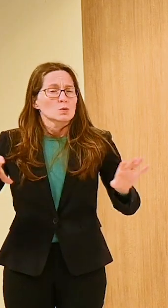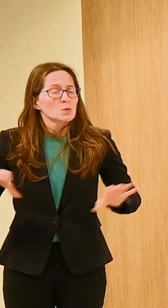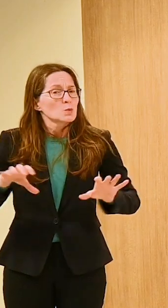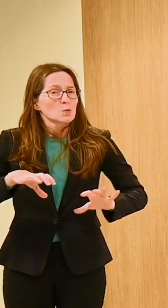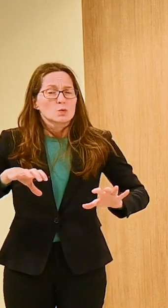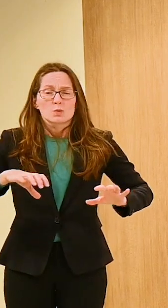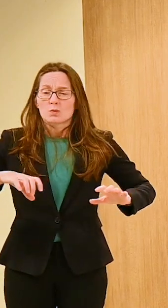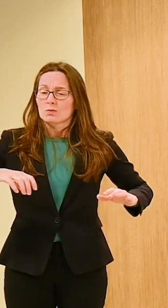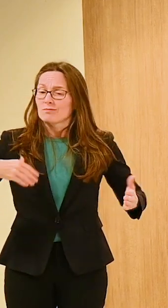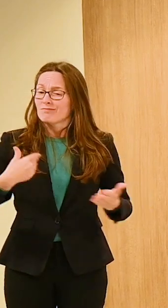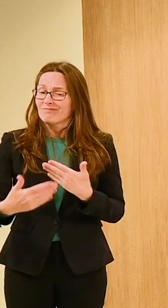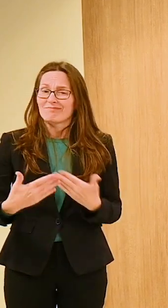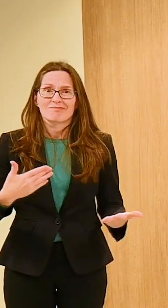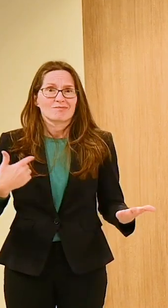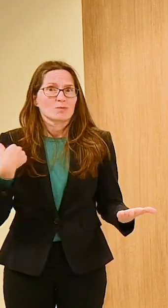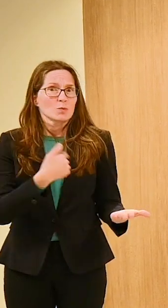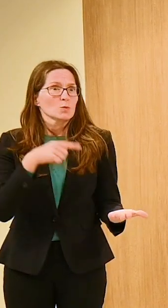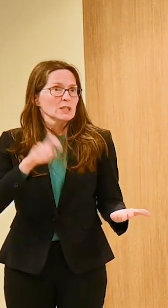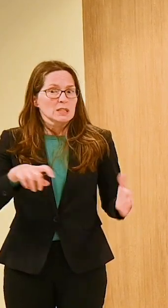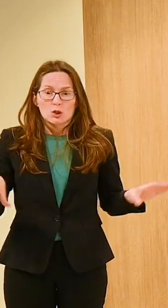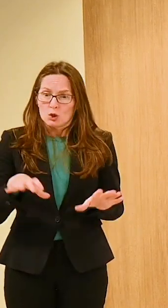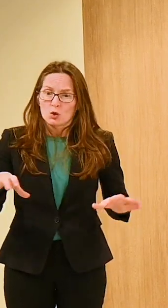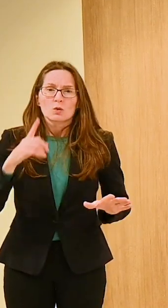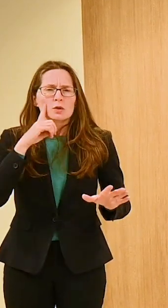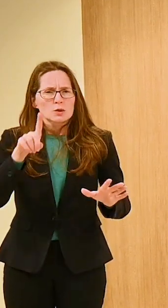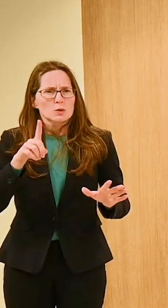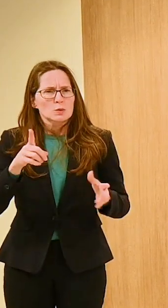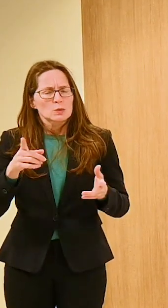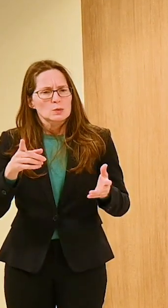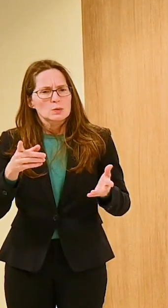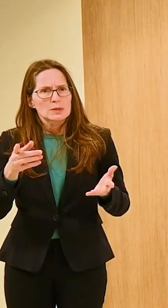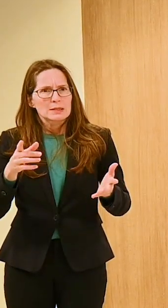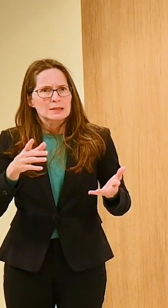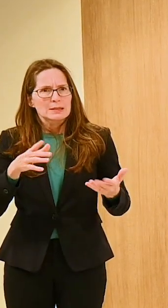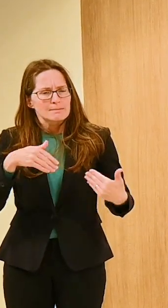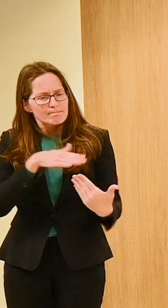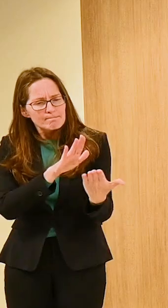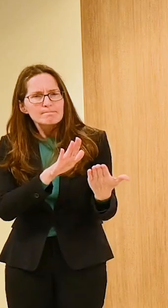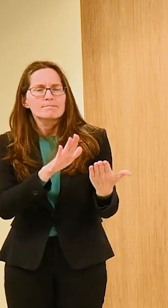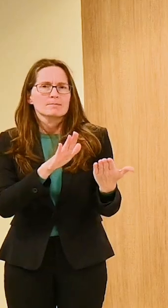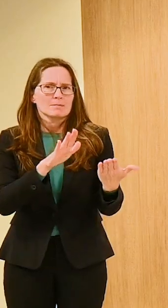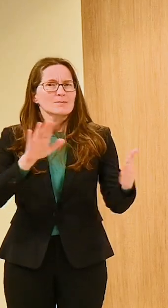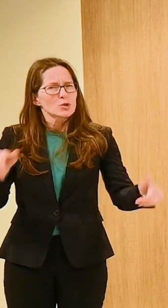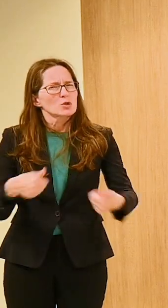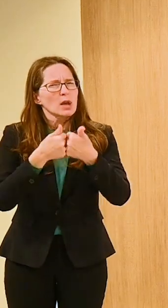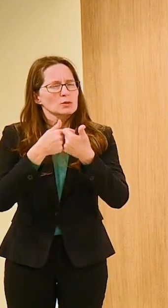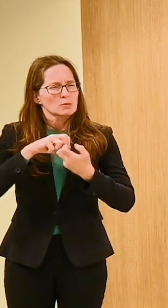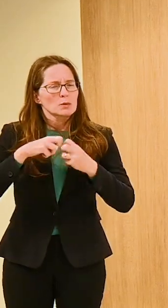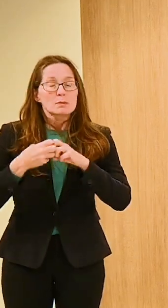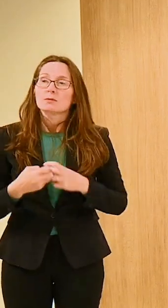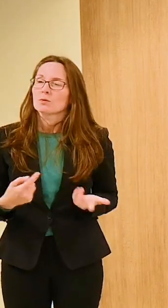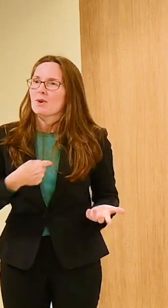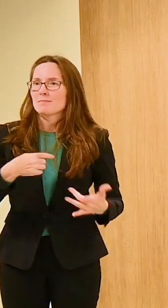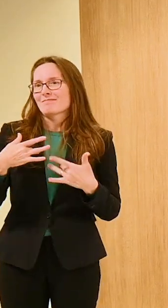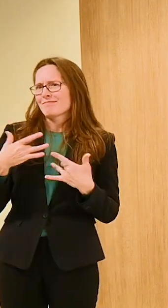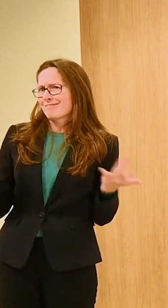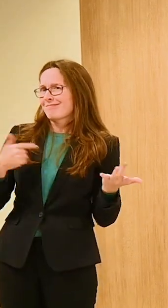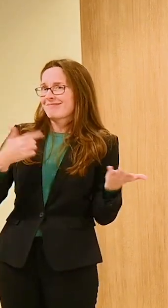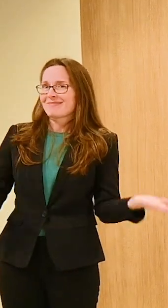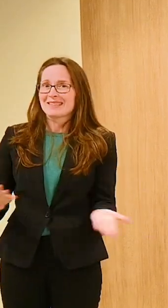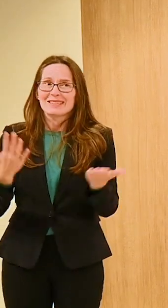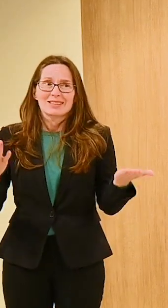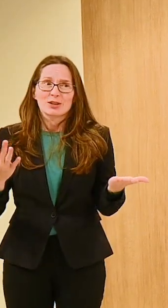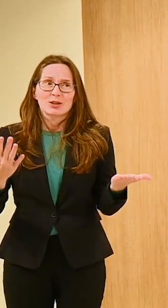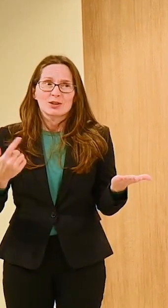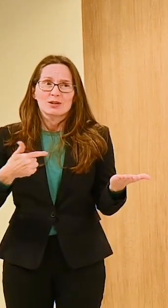challenging issues. So I'm just thrilled to be here. I'm thrilled and thankful to the